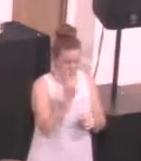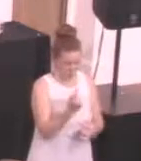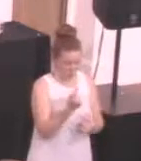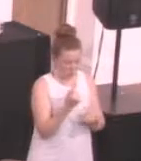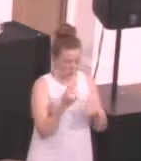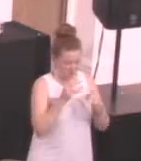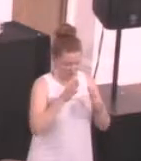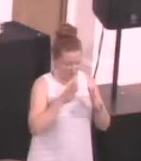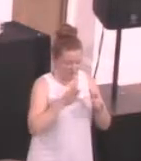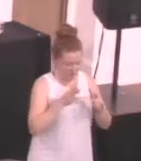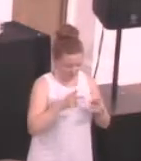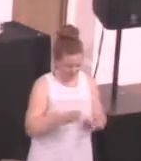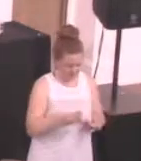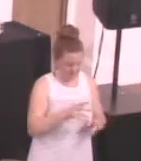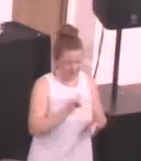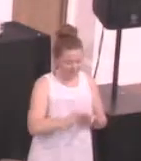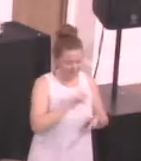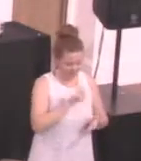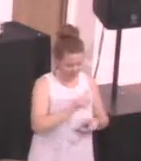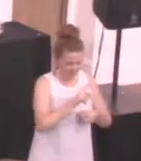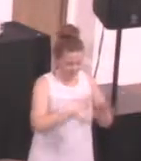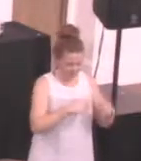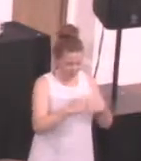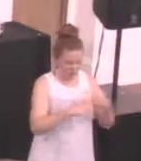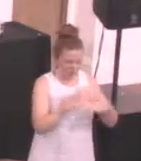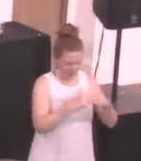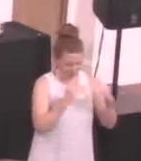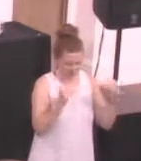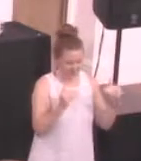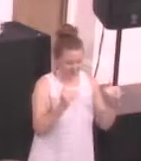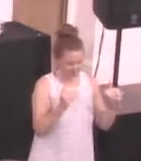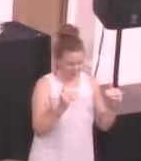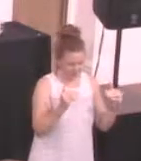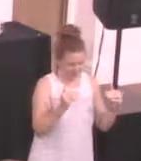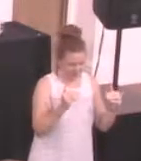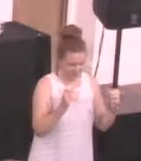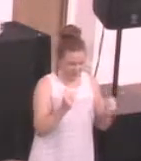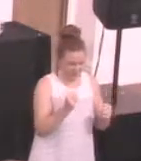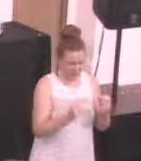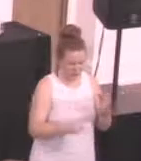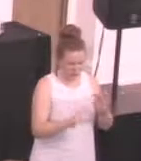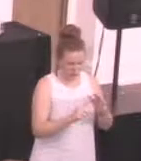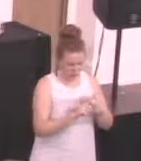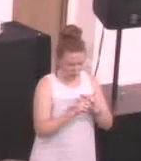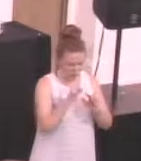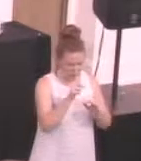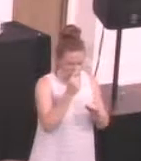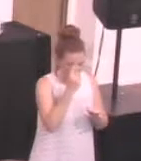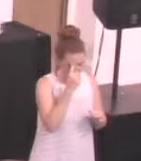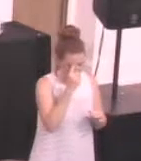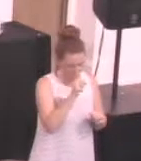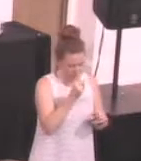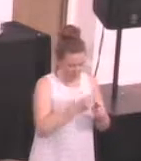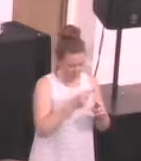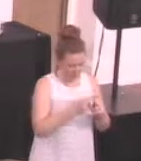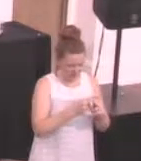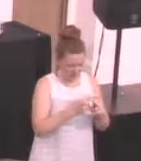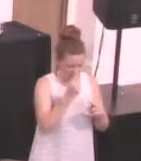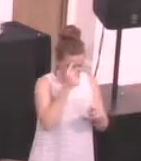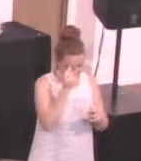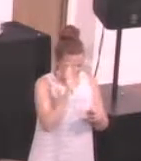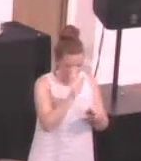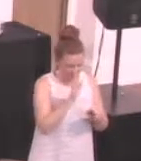person that needs to go to heaven that you know that I haven't spoken to tonight. Can you come up with that person? Church, can you think of their